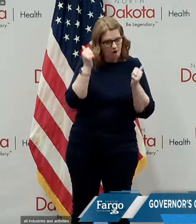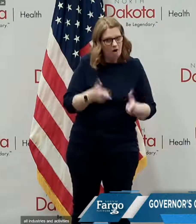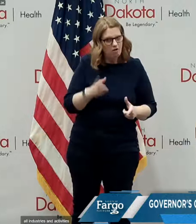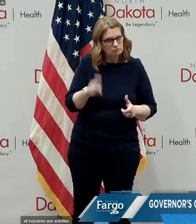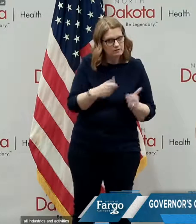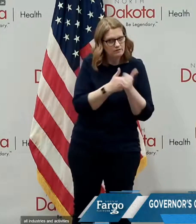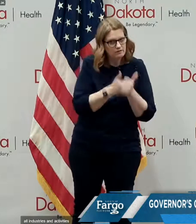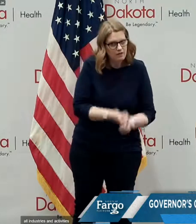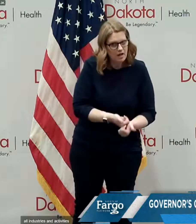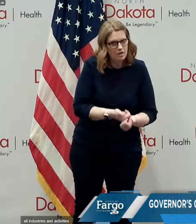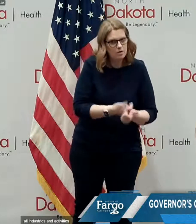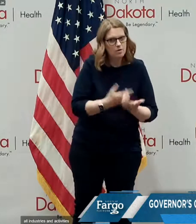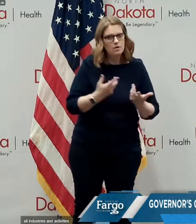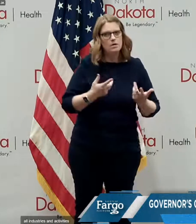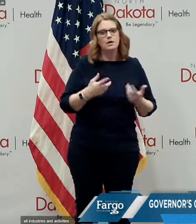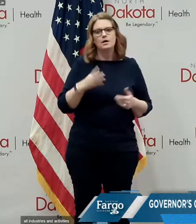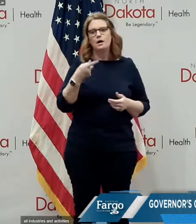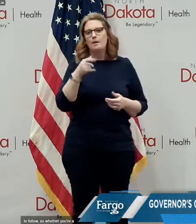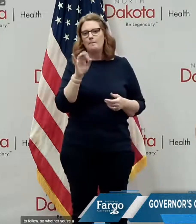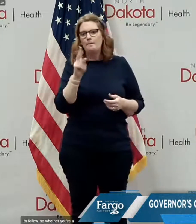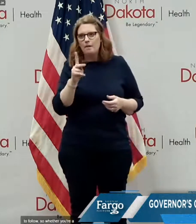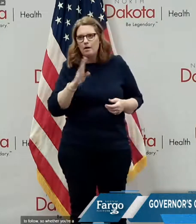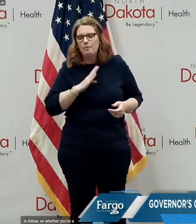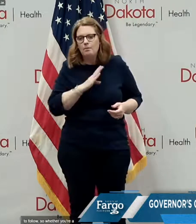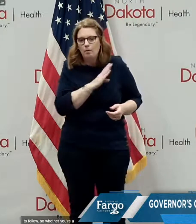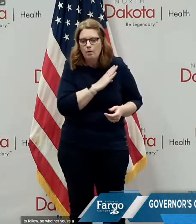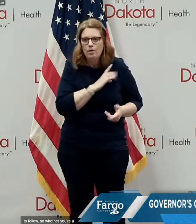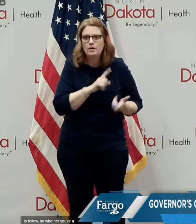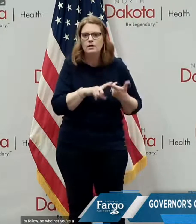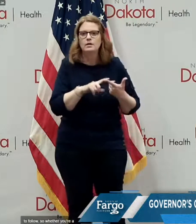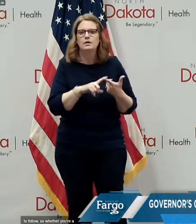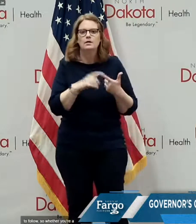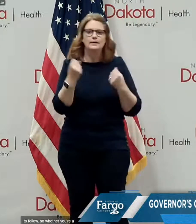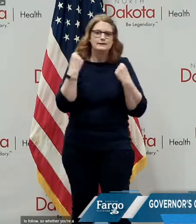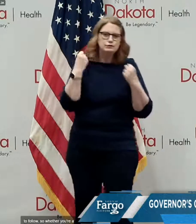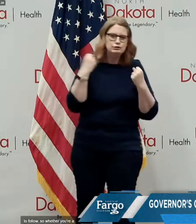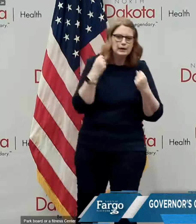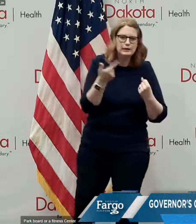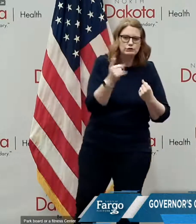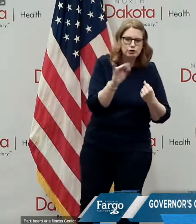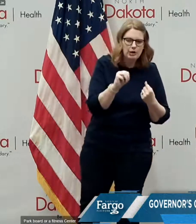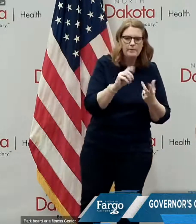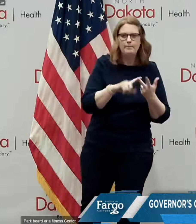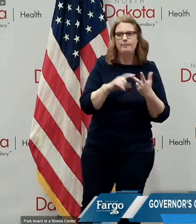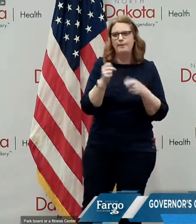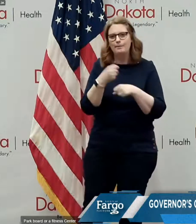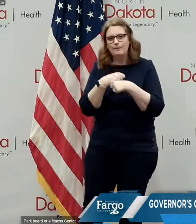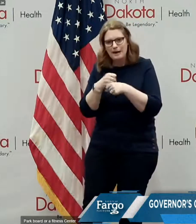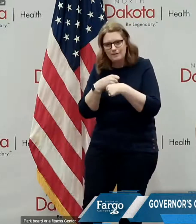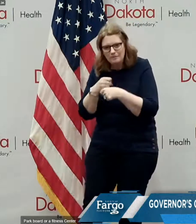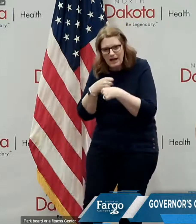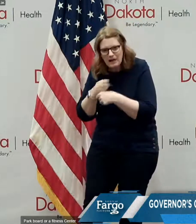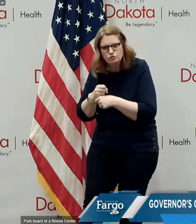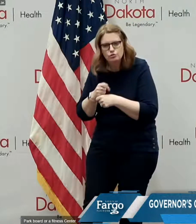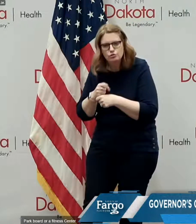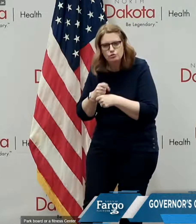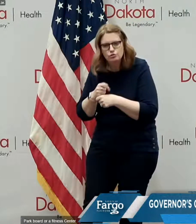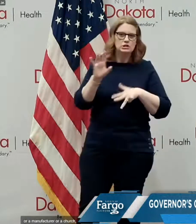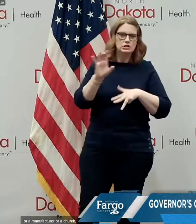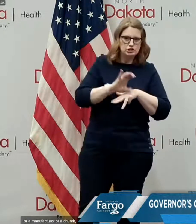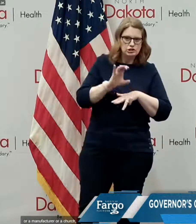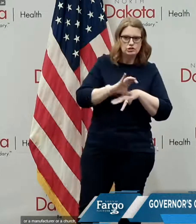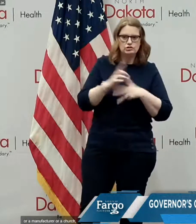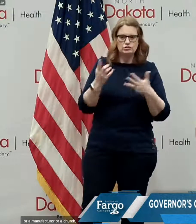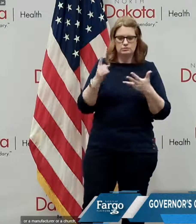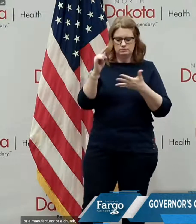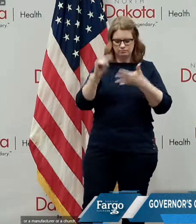you're a park board or a fitness center or a manufacturer or a church, I mean, there are things